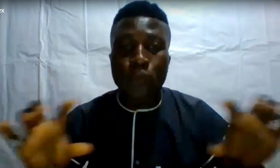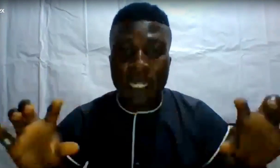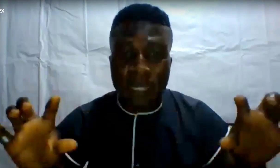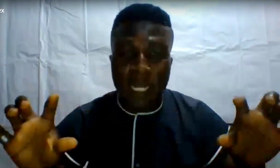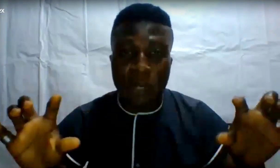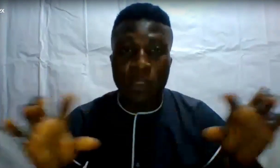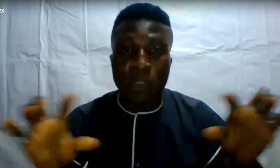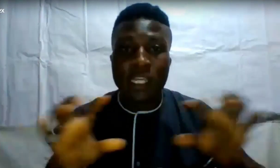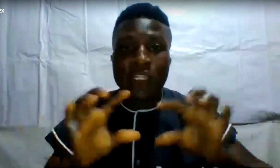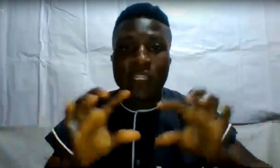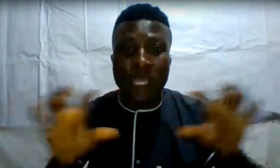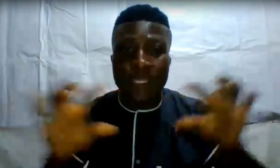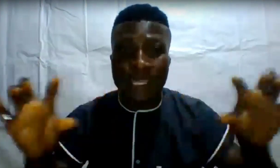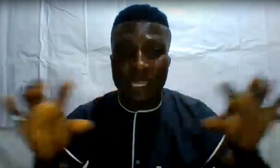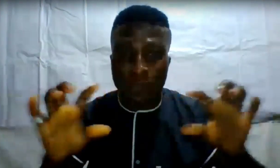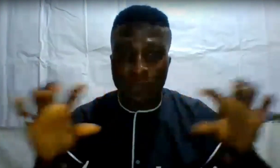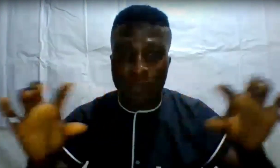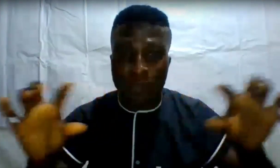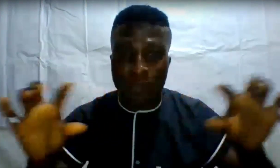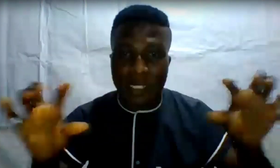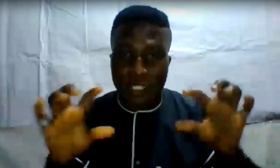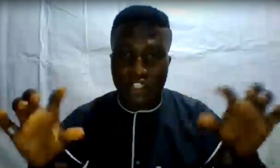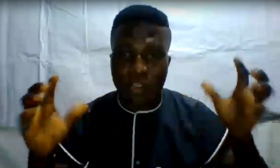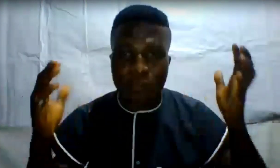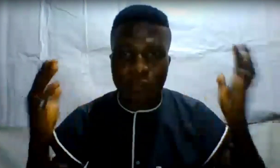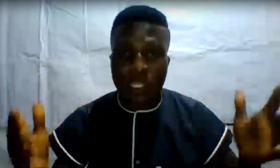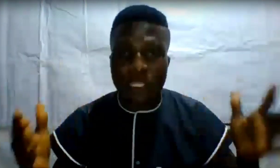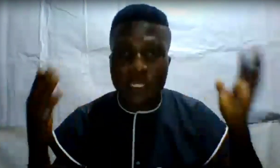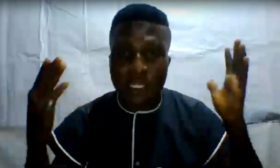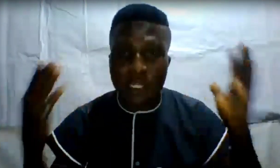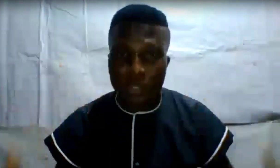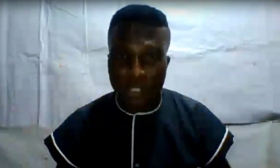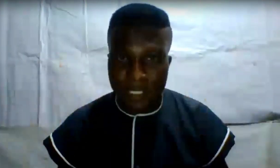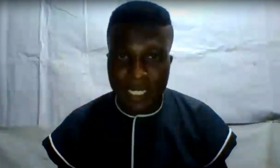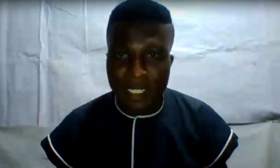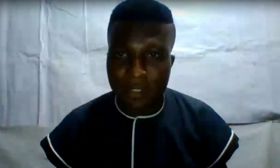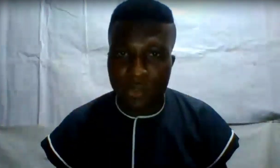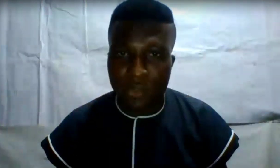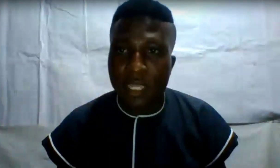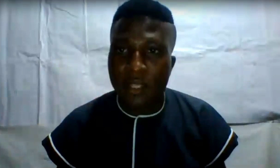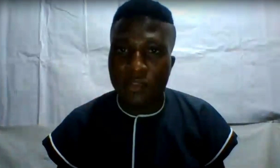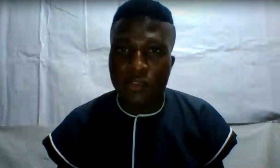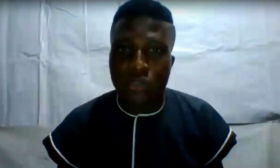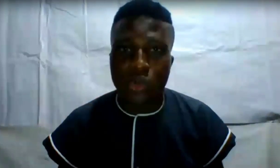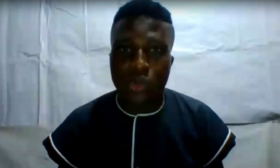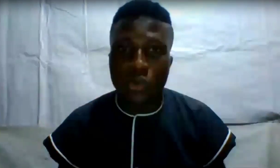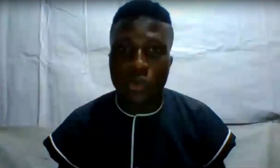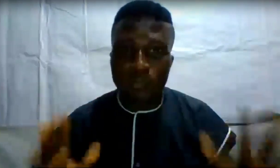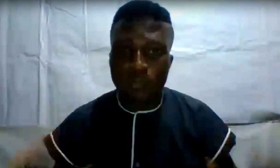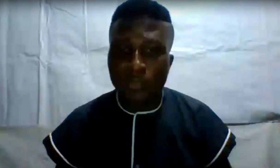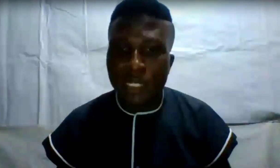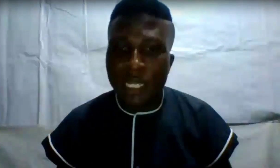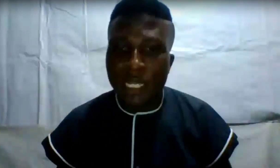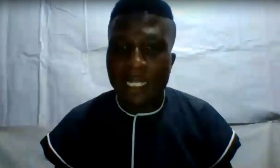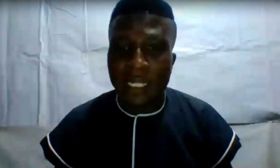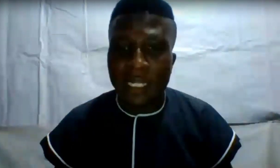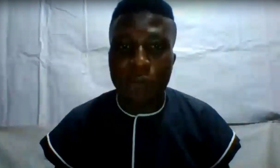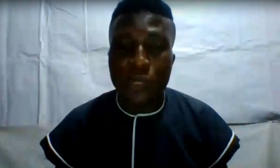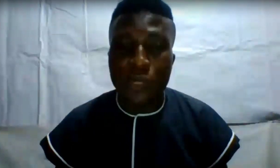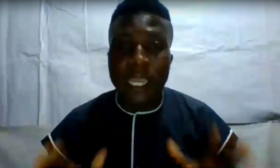break them down into 10 alphabet each for easier understanding. Okay, so let's start off with